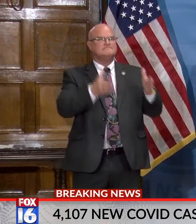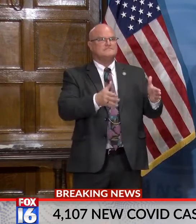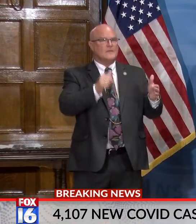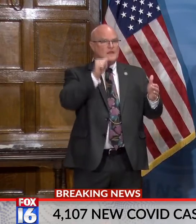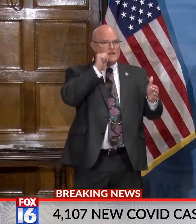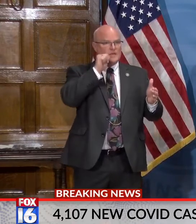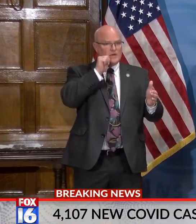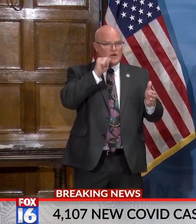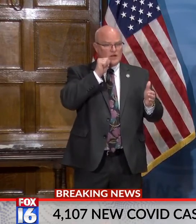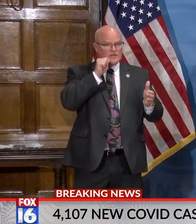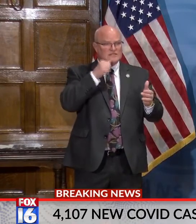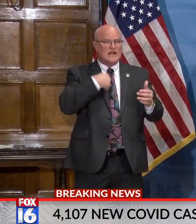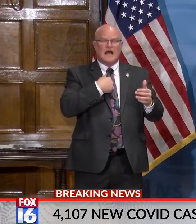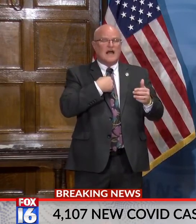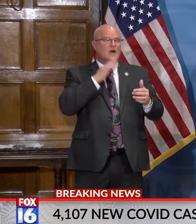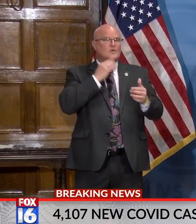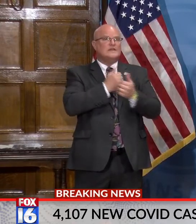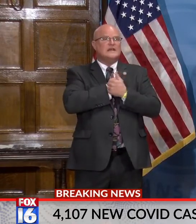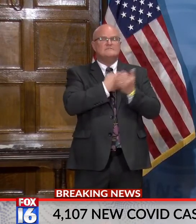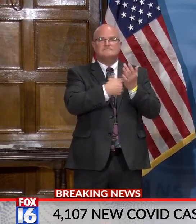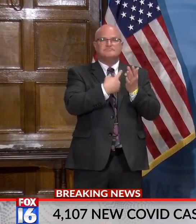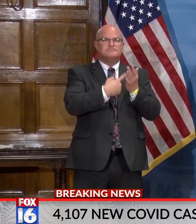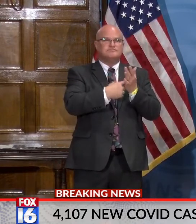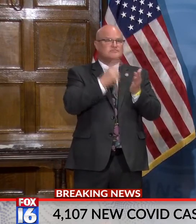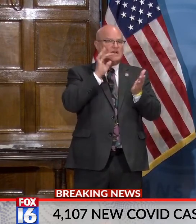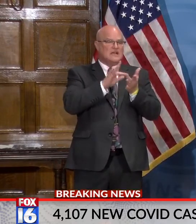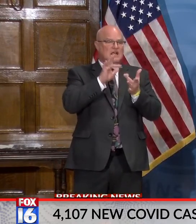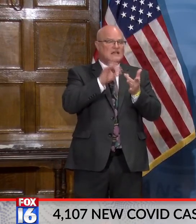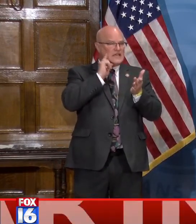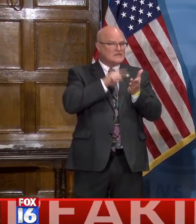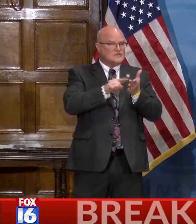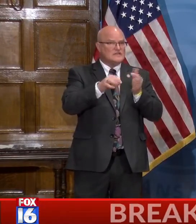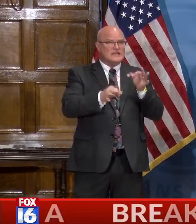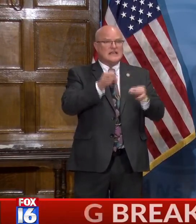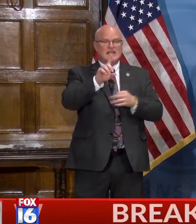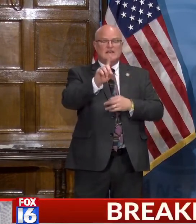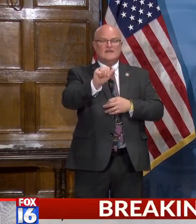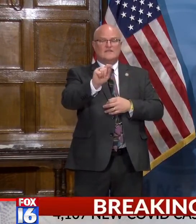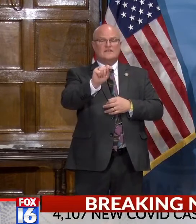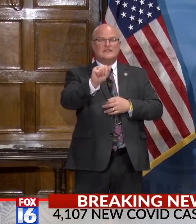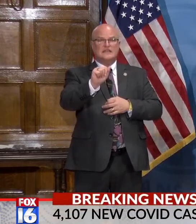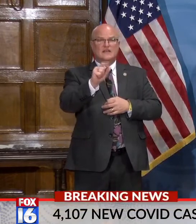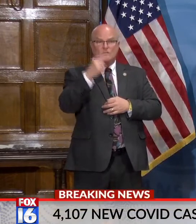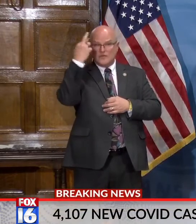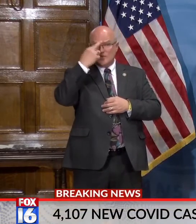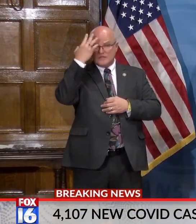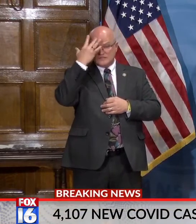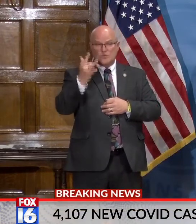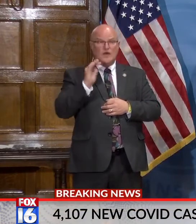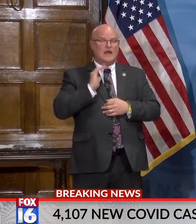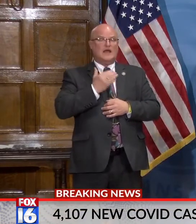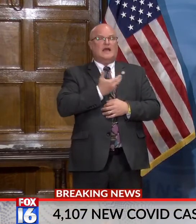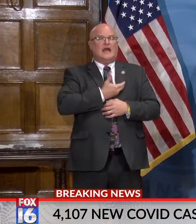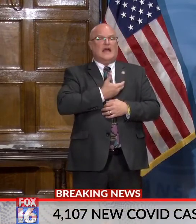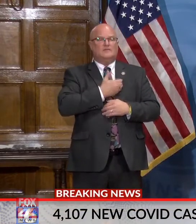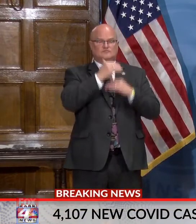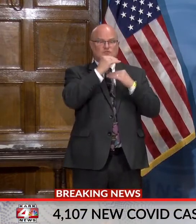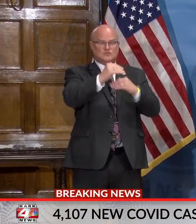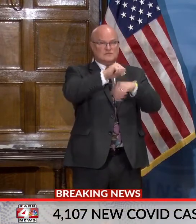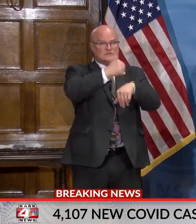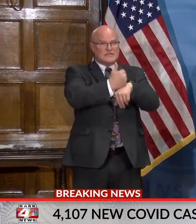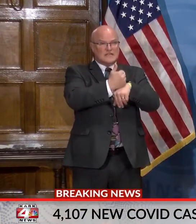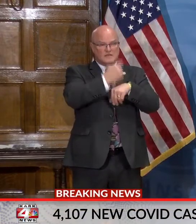bars, I'd love to talk to the contact tracers. If the data, that's one of the reasons that our restriction is